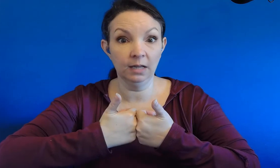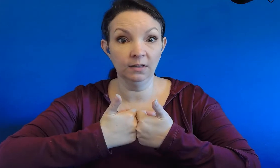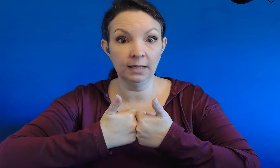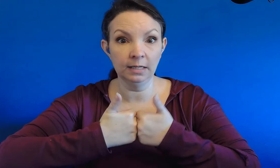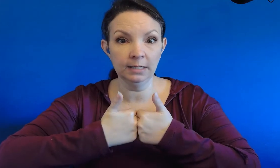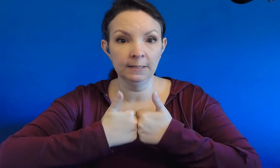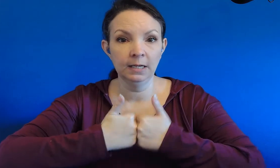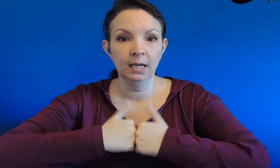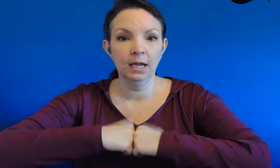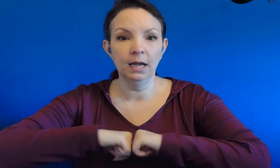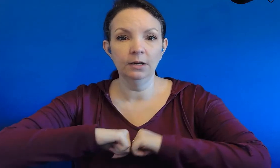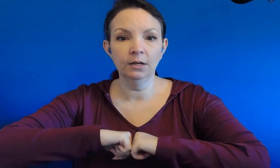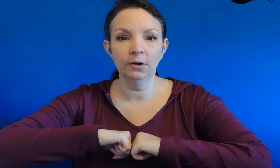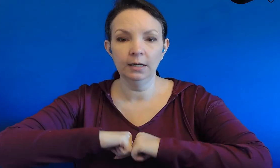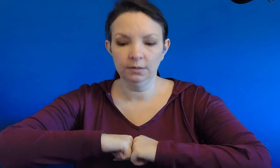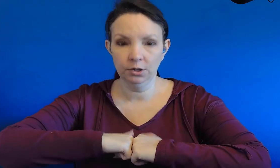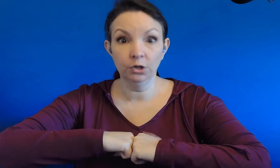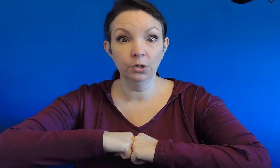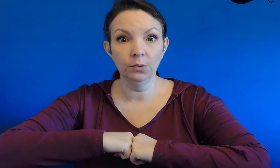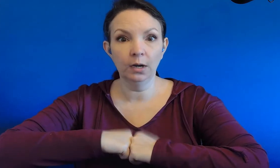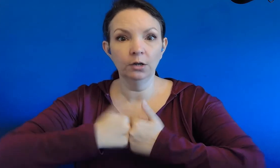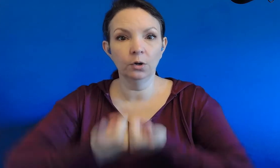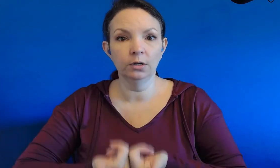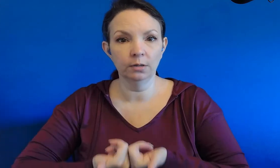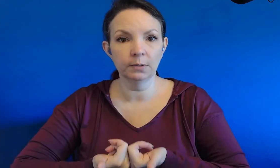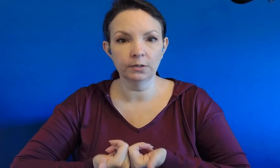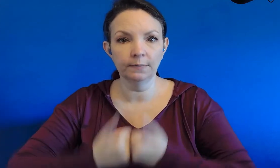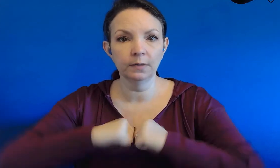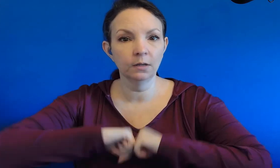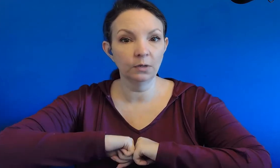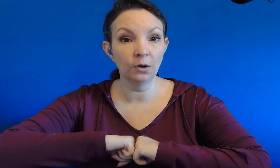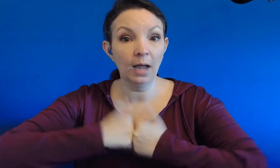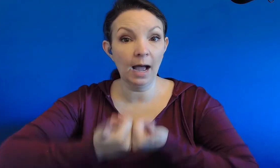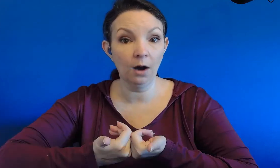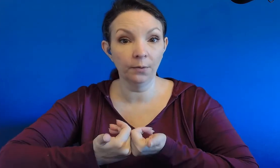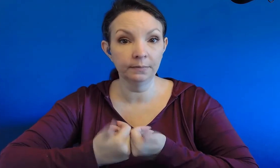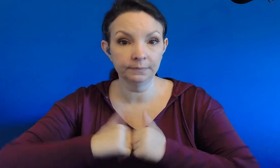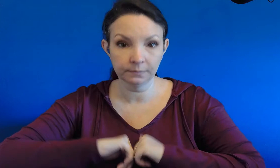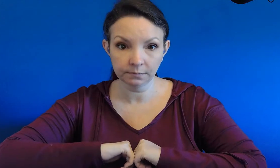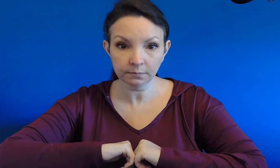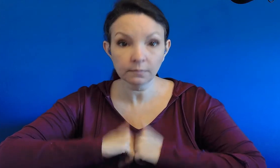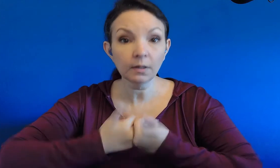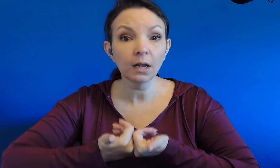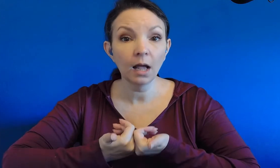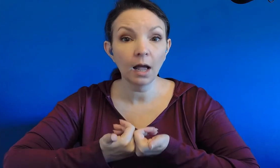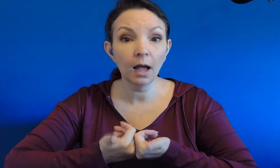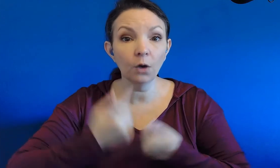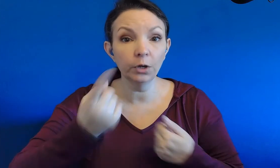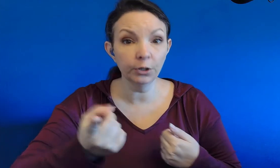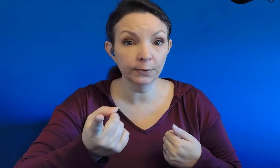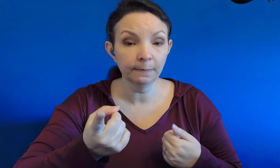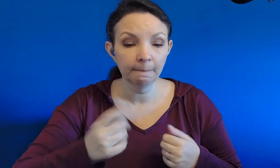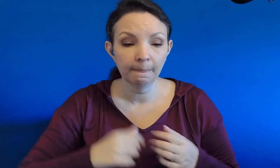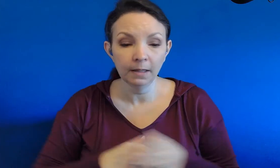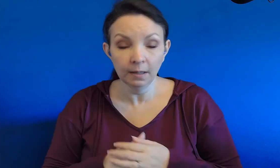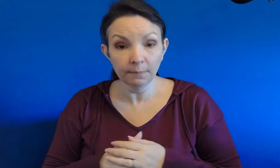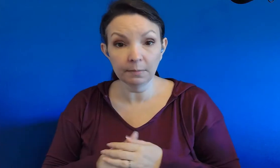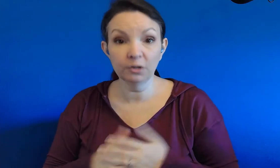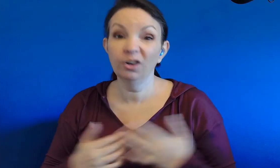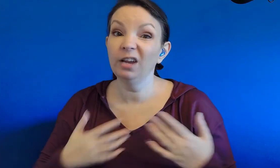this. And you're going to you and you're going to the person. We go, how are you? But I'm going to show you how I use